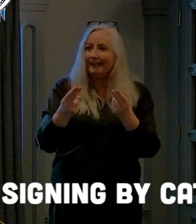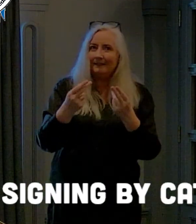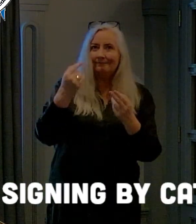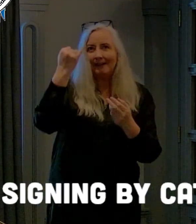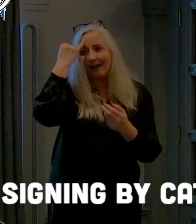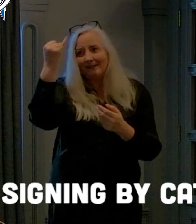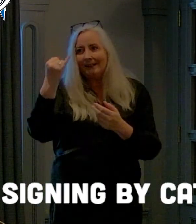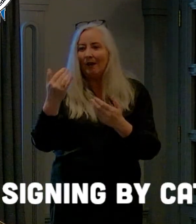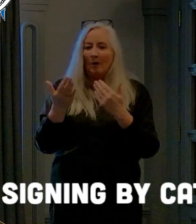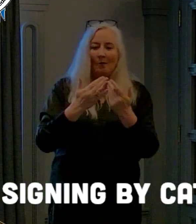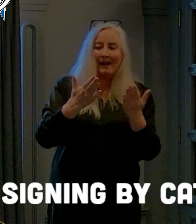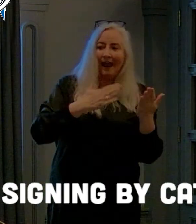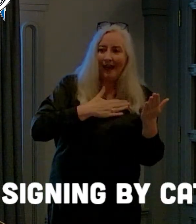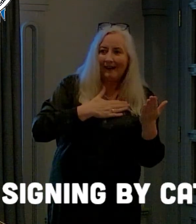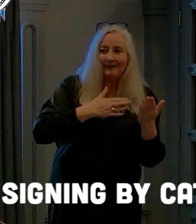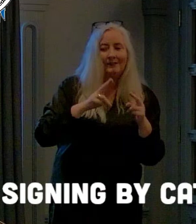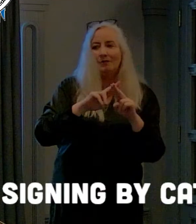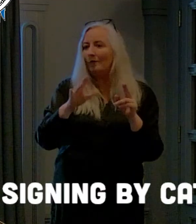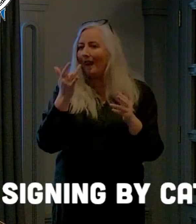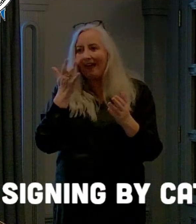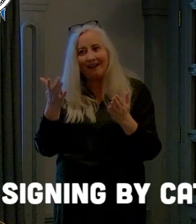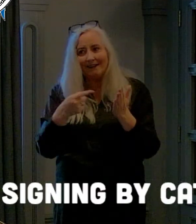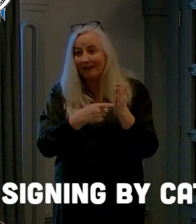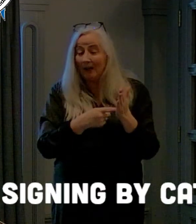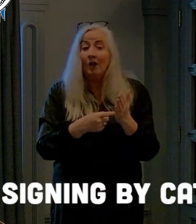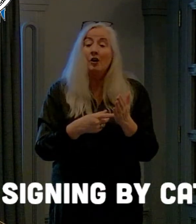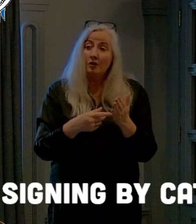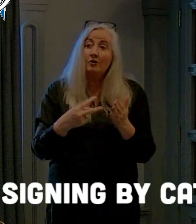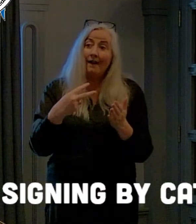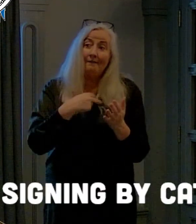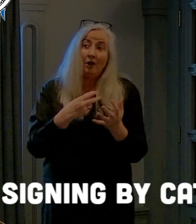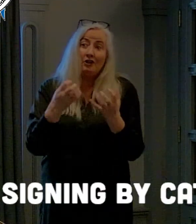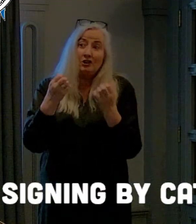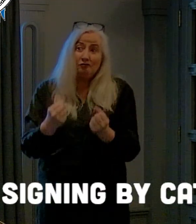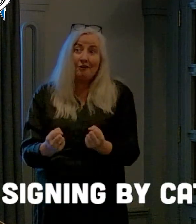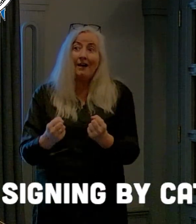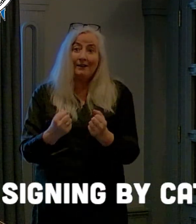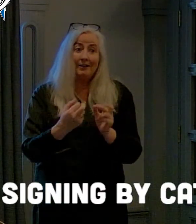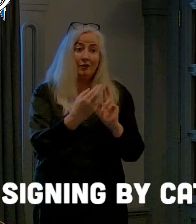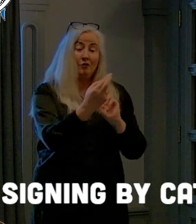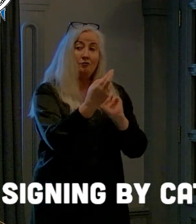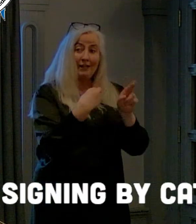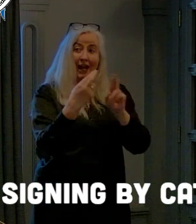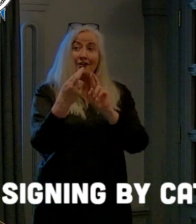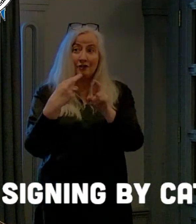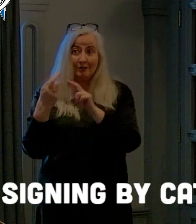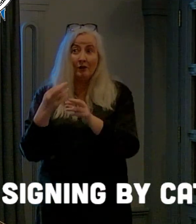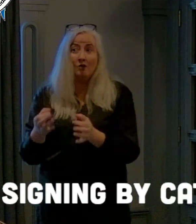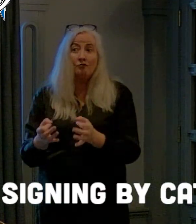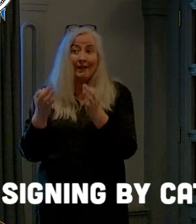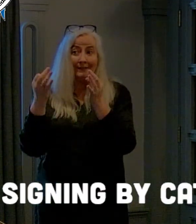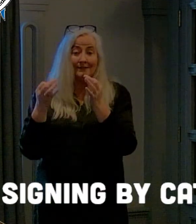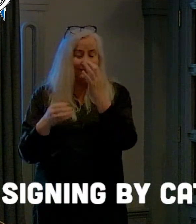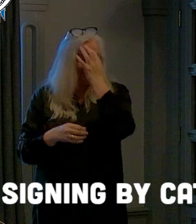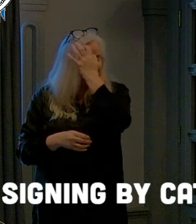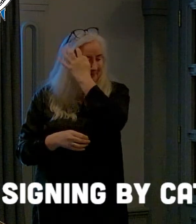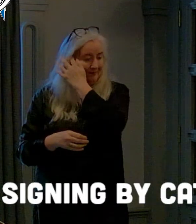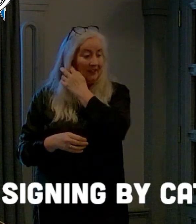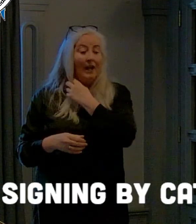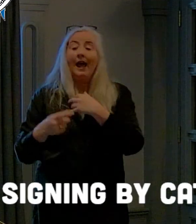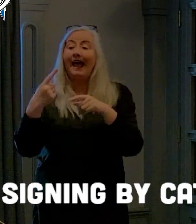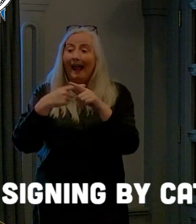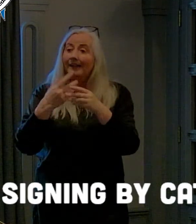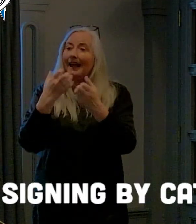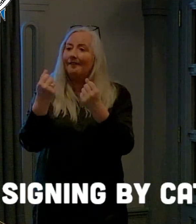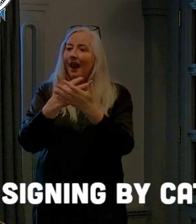what did we not like. It came out very strongly that a lot of the actions, it was great to have lots of actions in it because we'd already submitted them